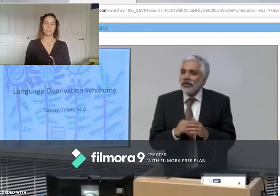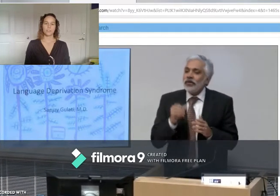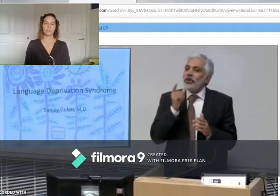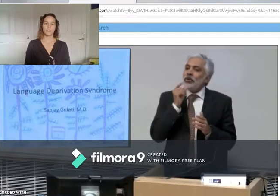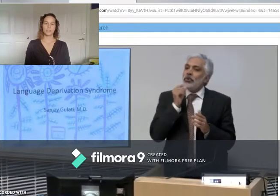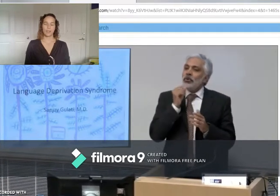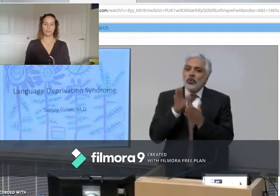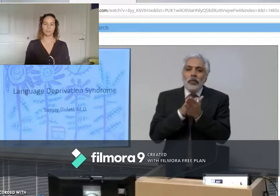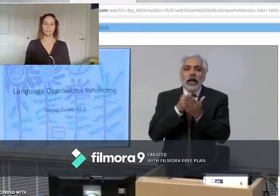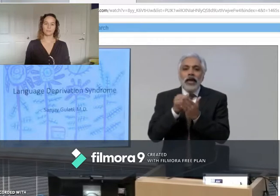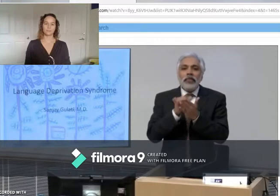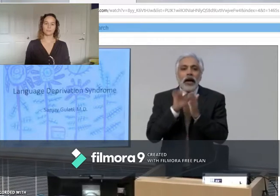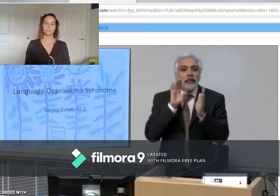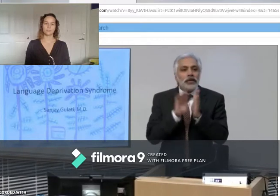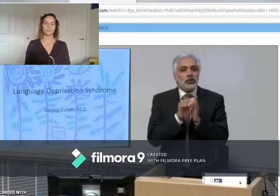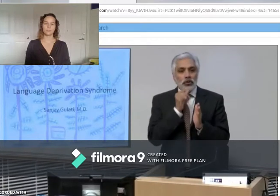So do you see the picture in the background?